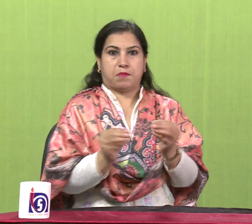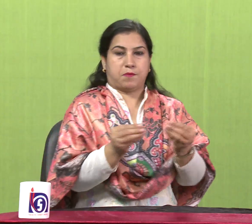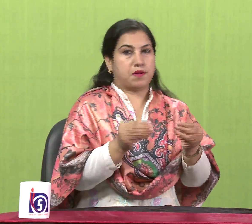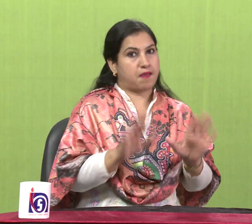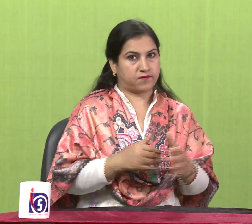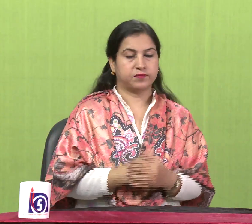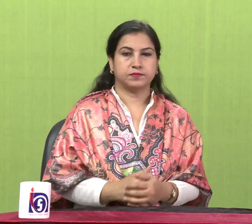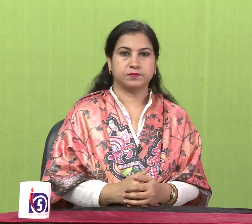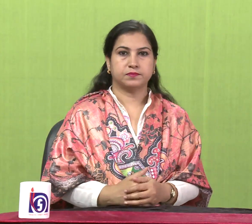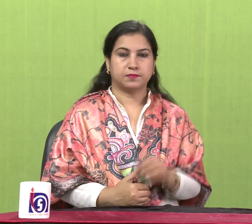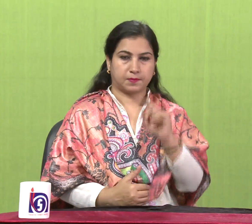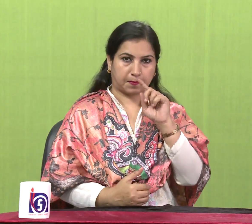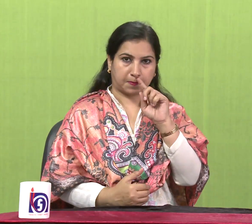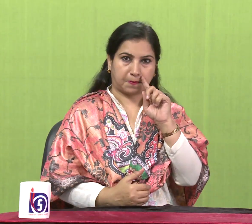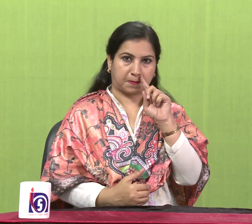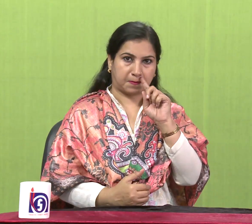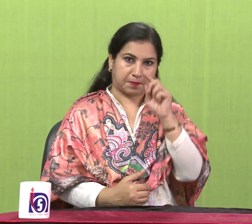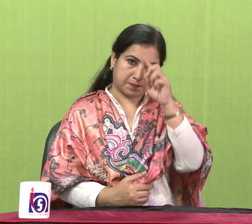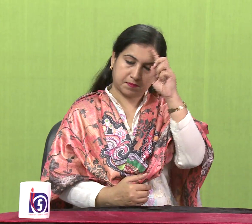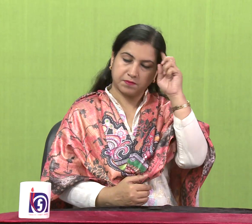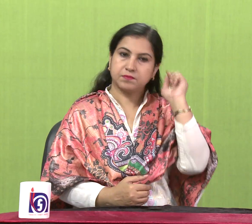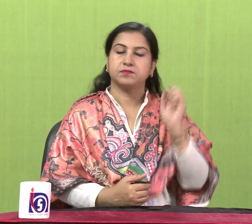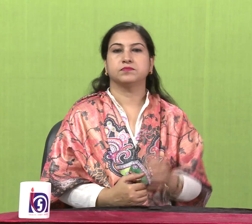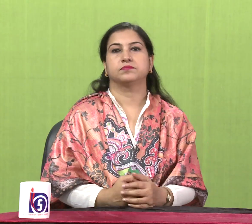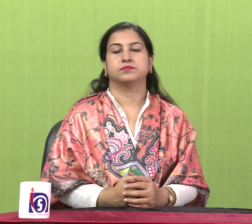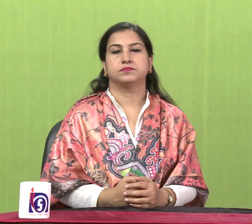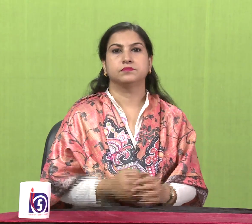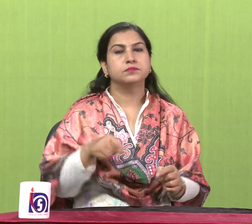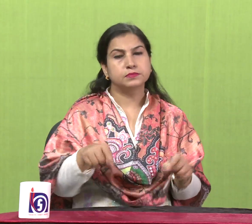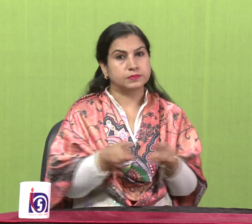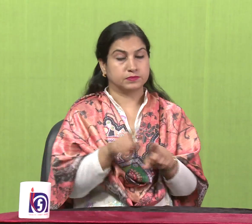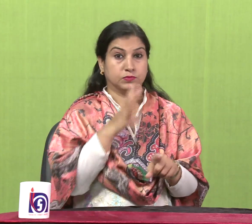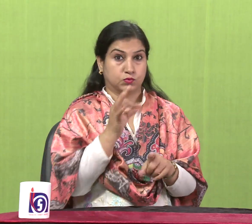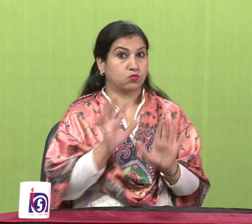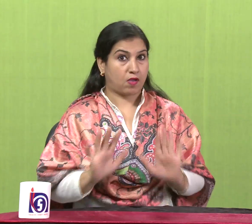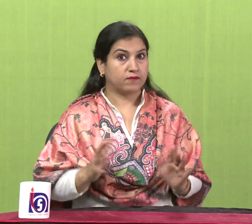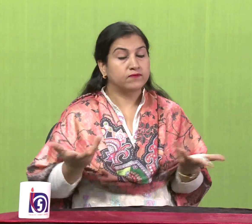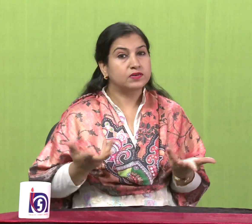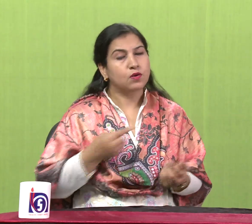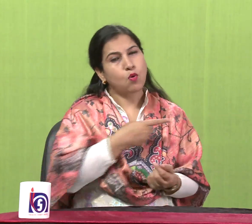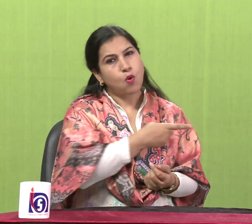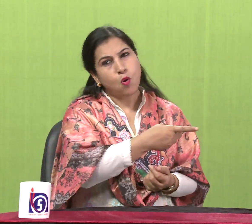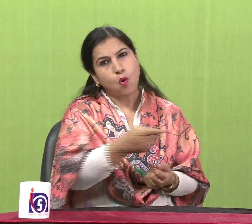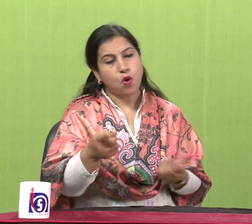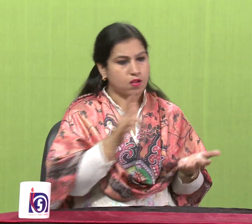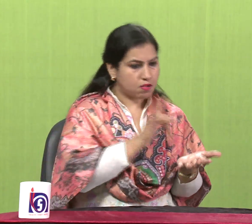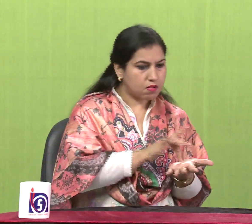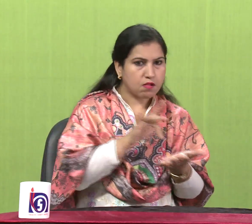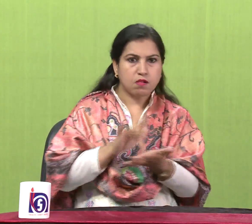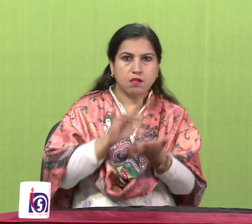However, this is also true that all the regions of the country